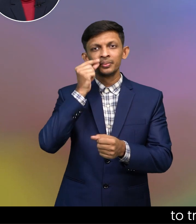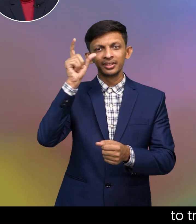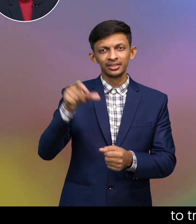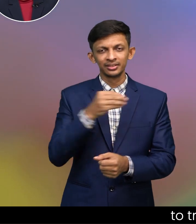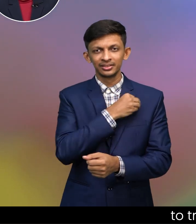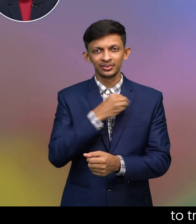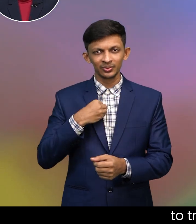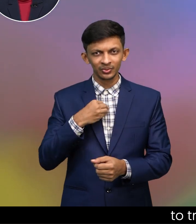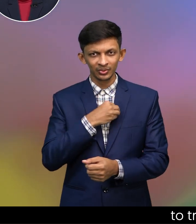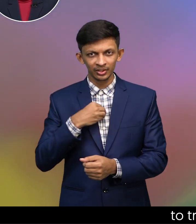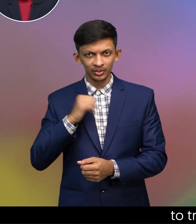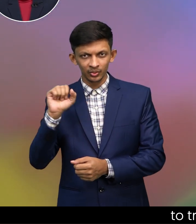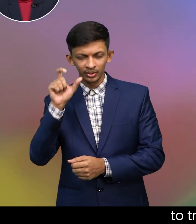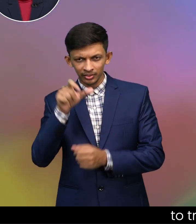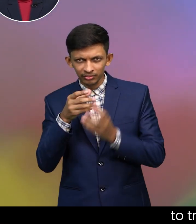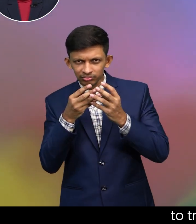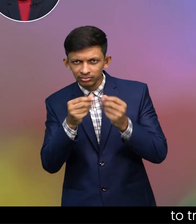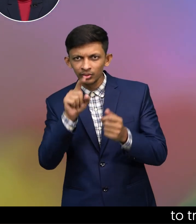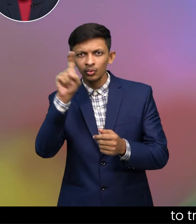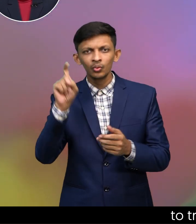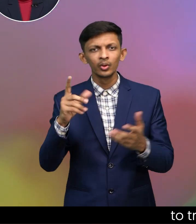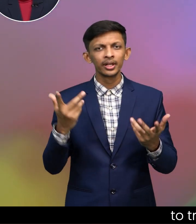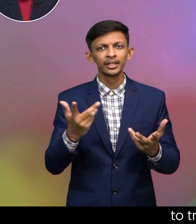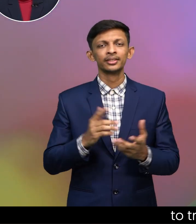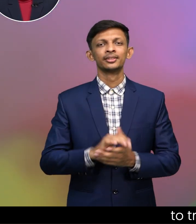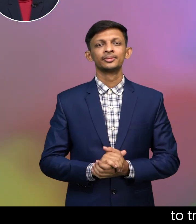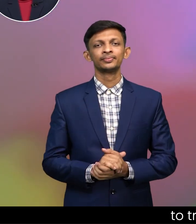The hands or feet may swell